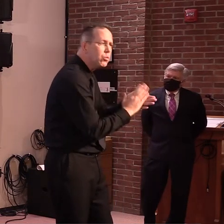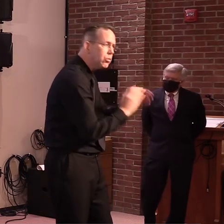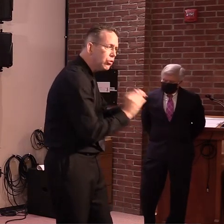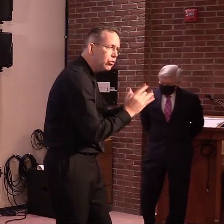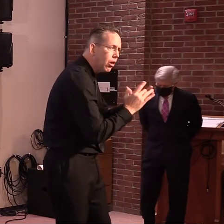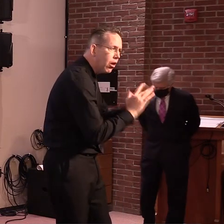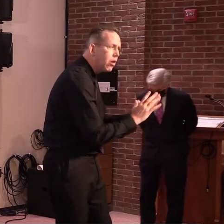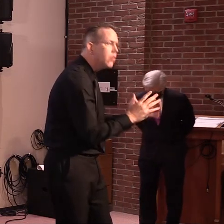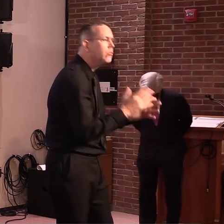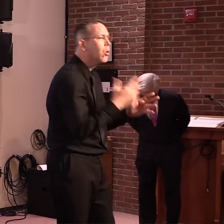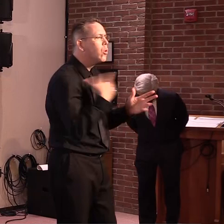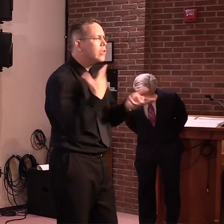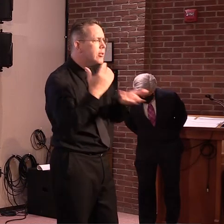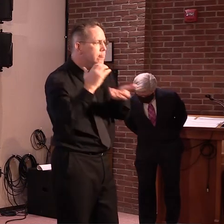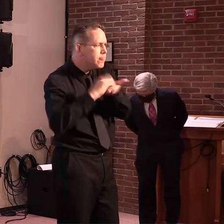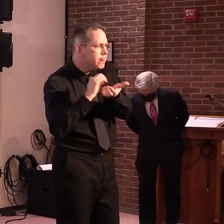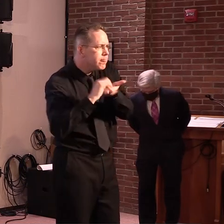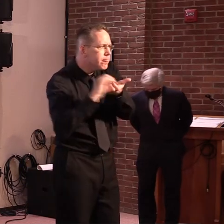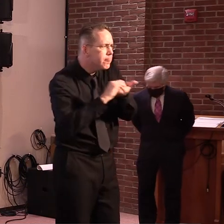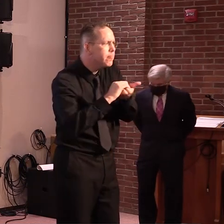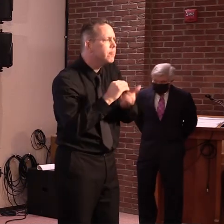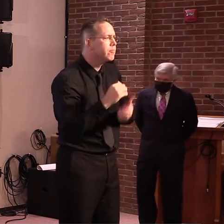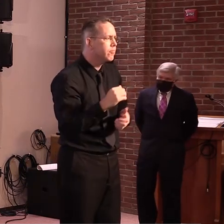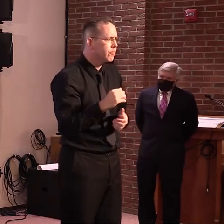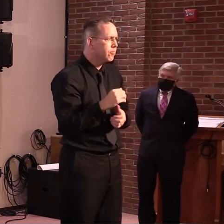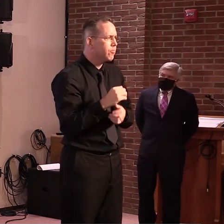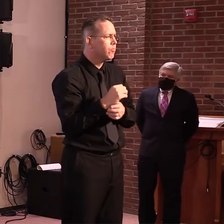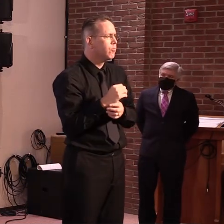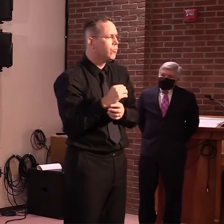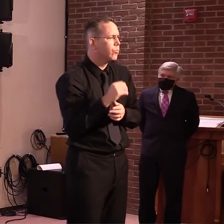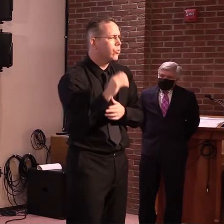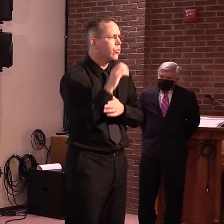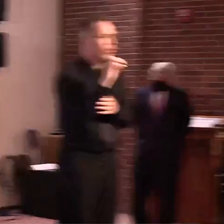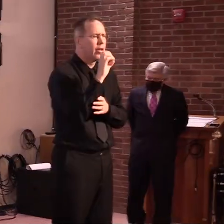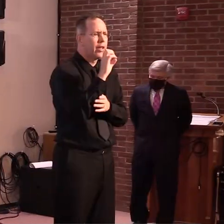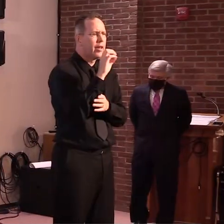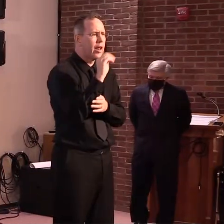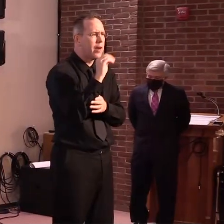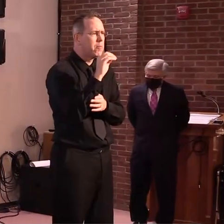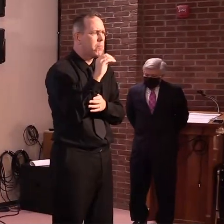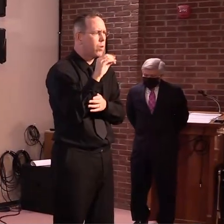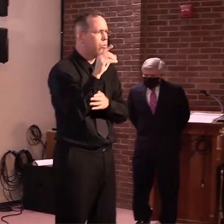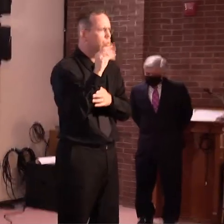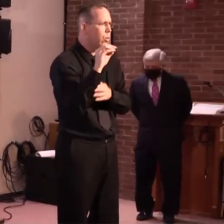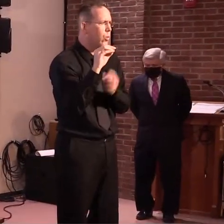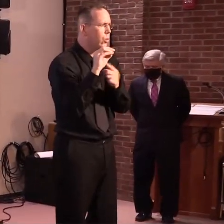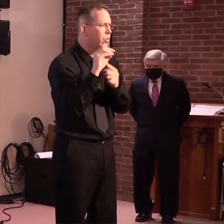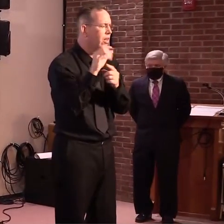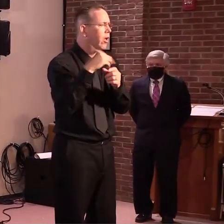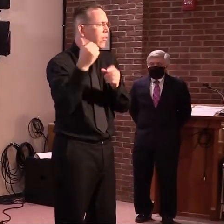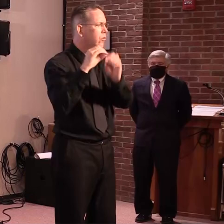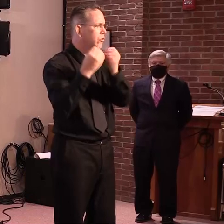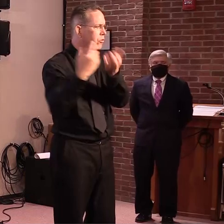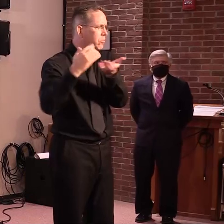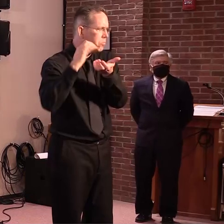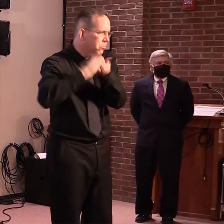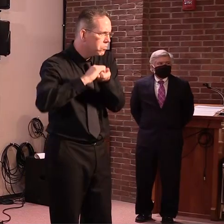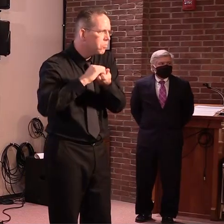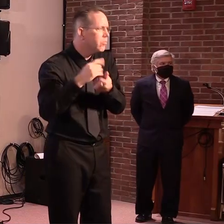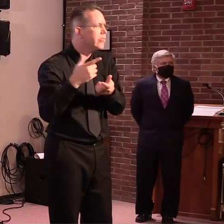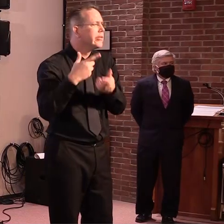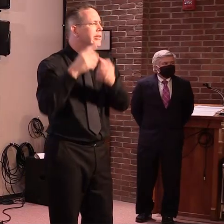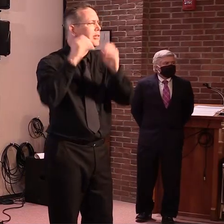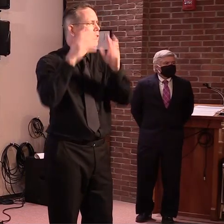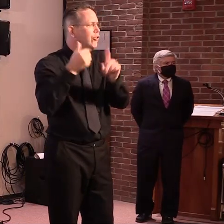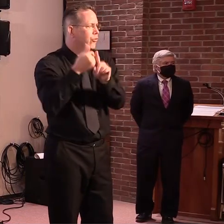to allow our teachers to connect online, because we've had our teachers engaged in a lot of innovation. They've been working hard to develop